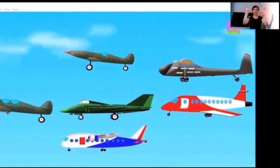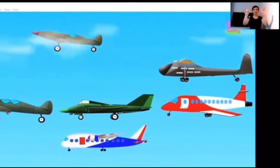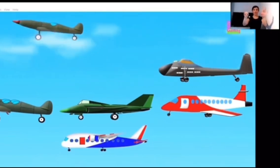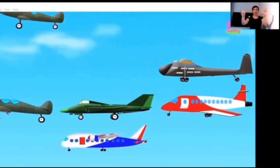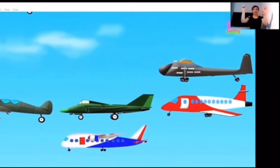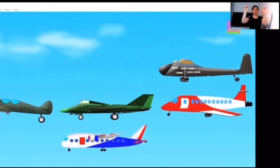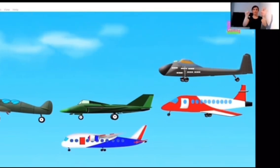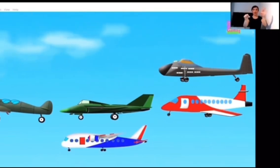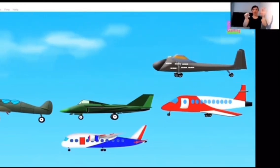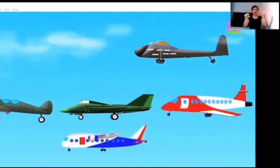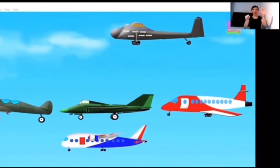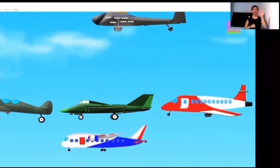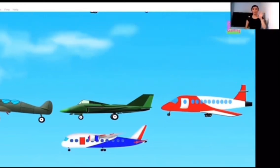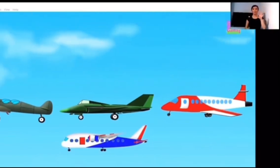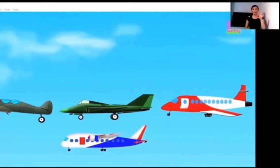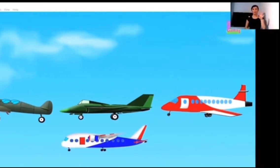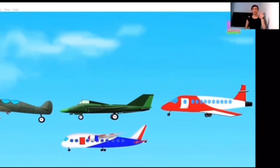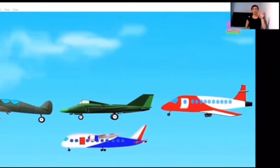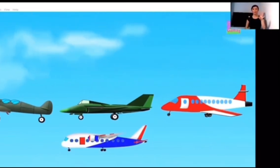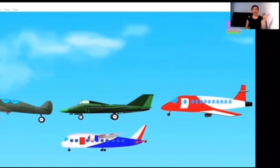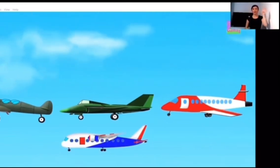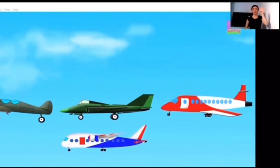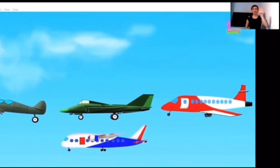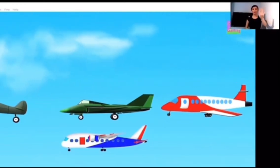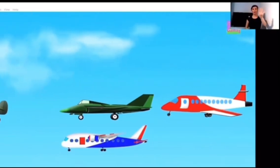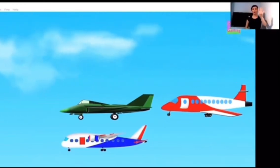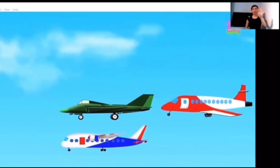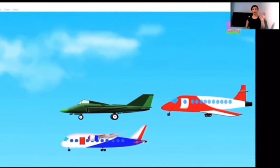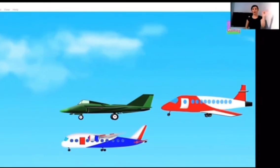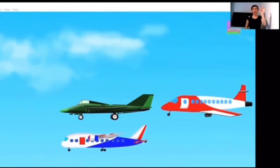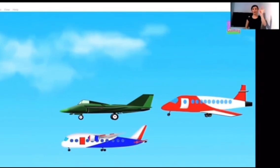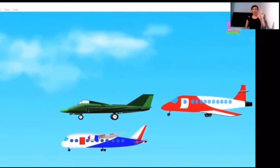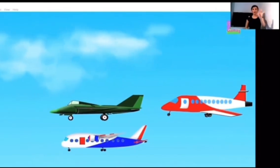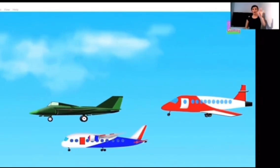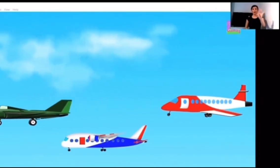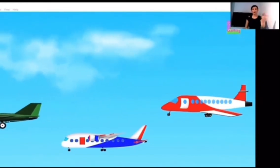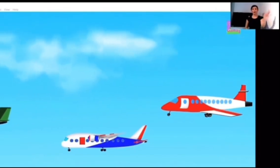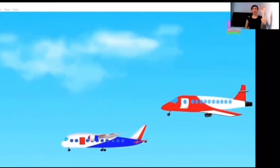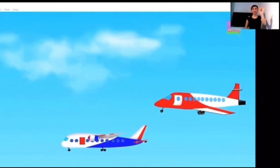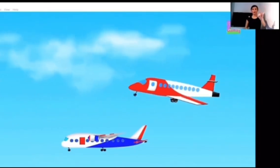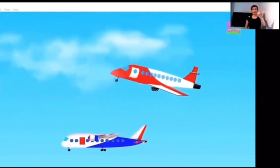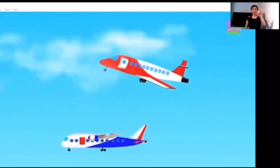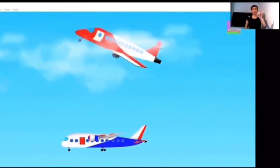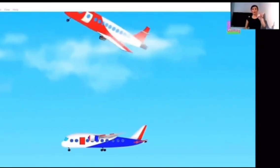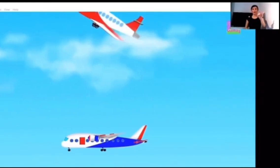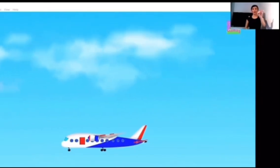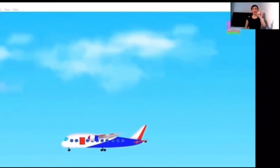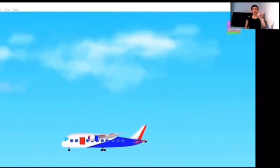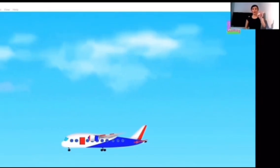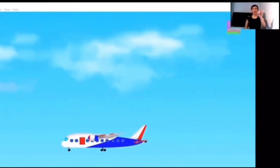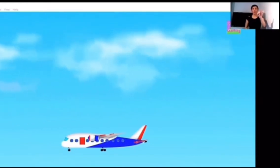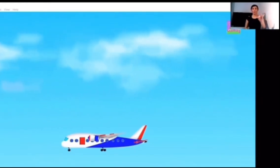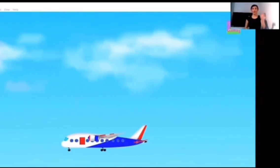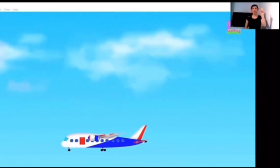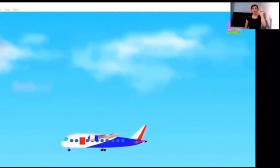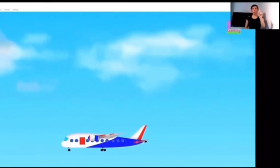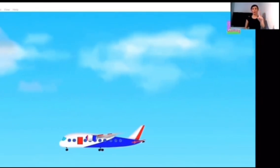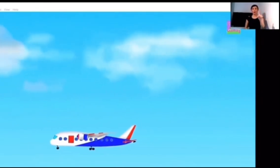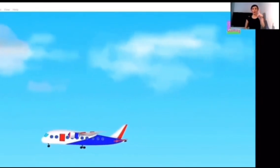little 5 little aeroplanes, 4 little 3 little 2 little aeroplanes, 1